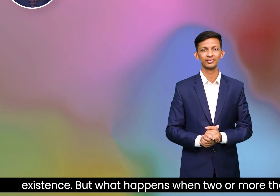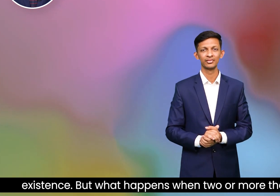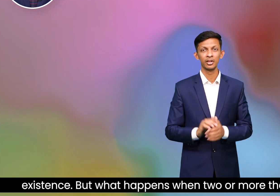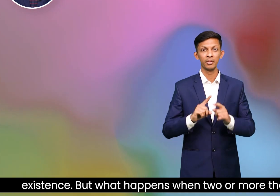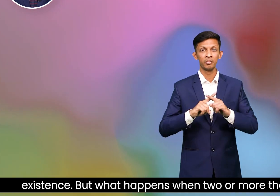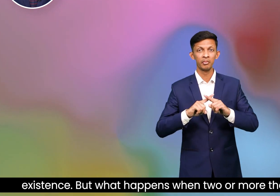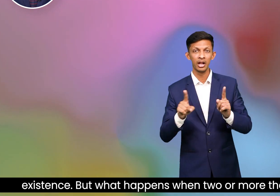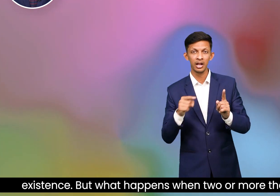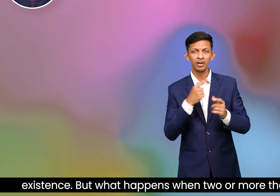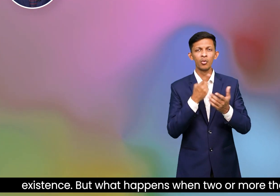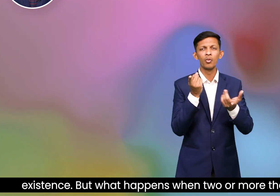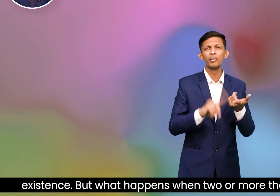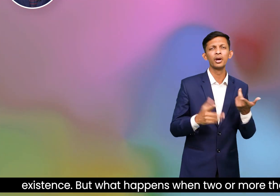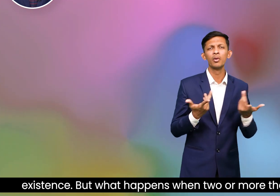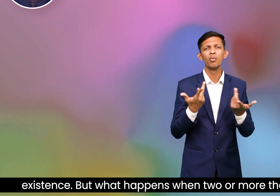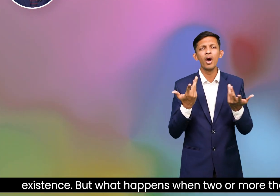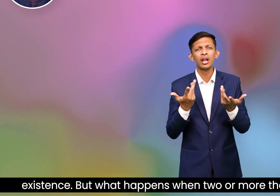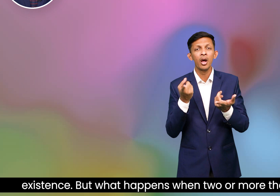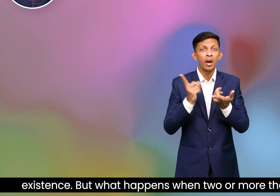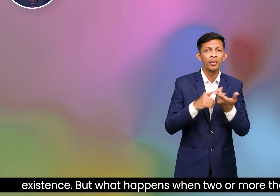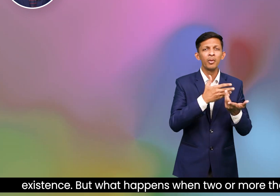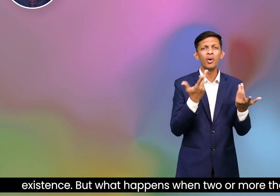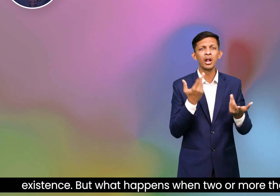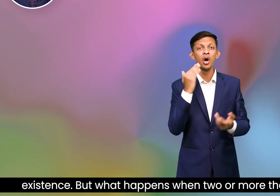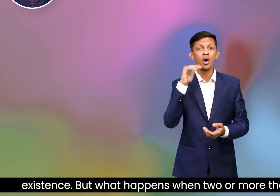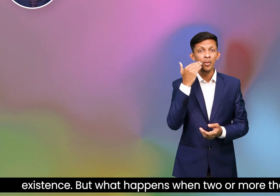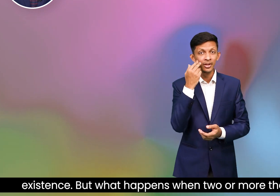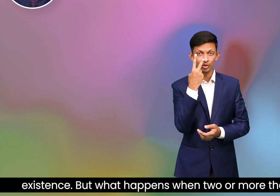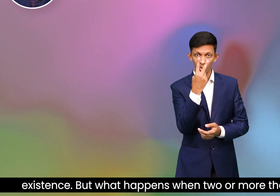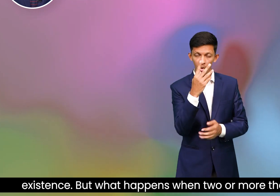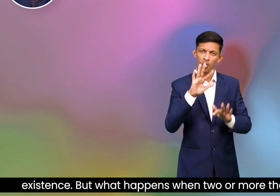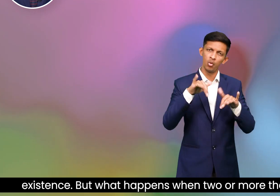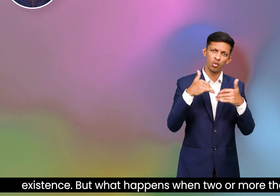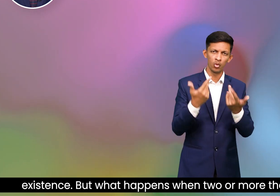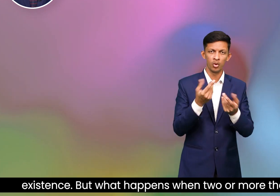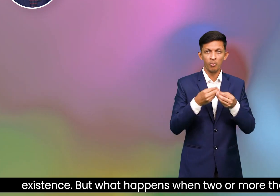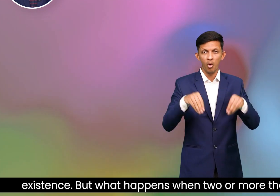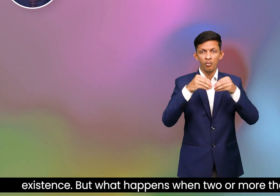But what happens when two or more than two atoms combines?